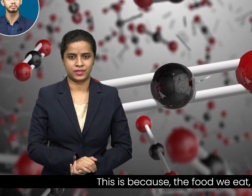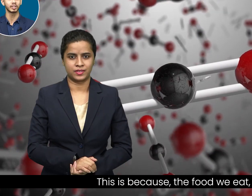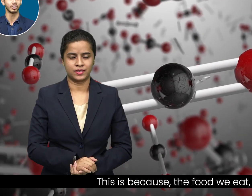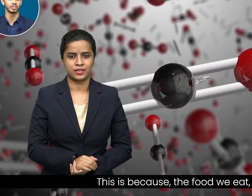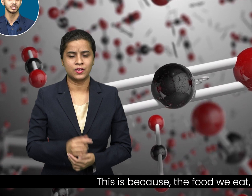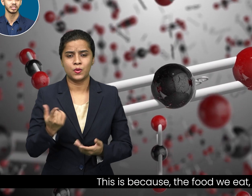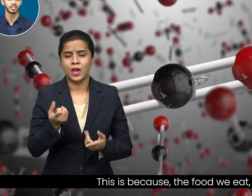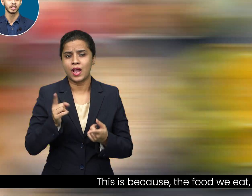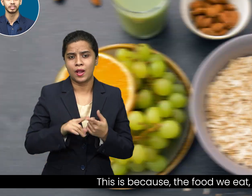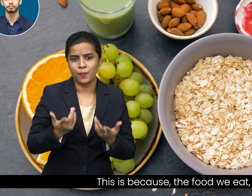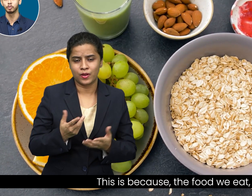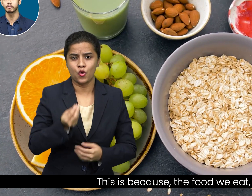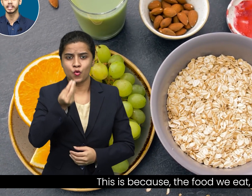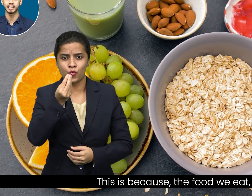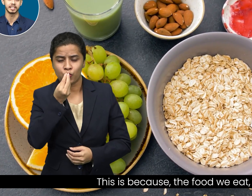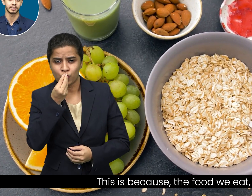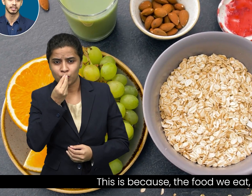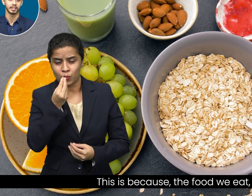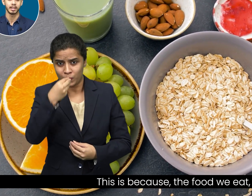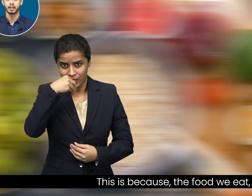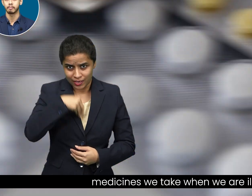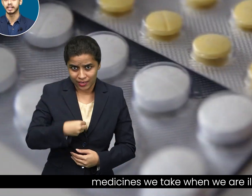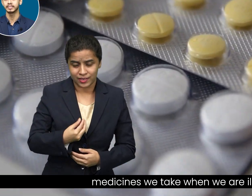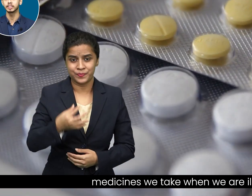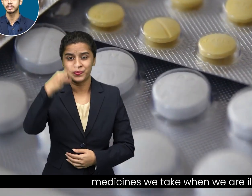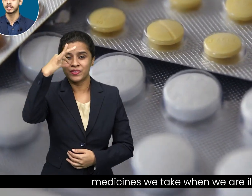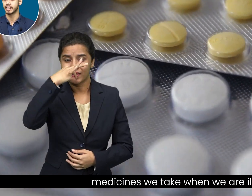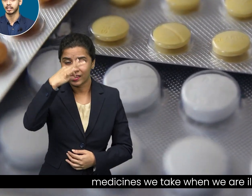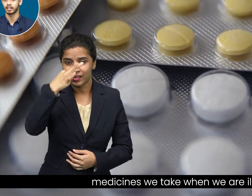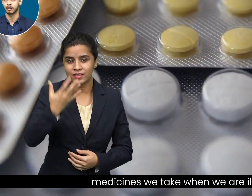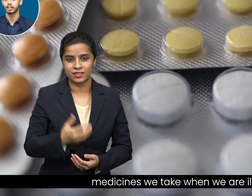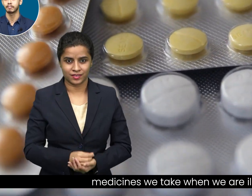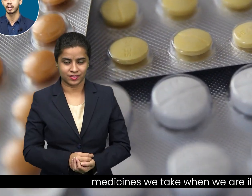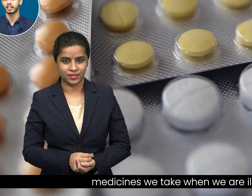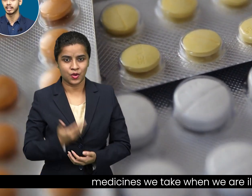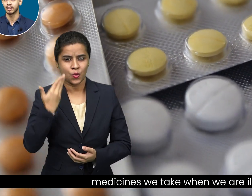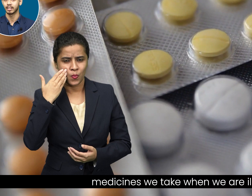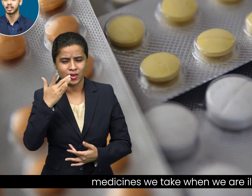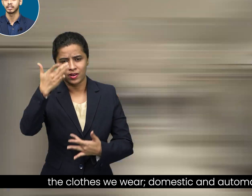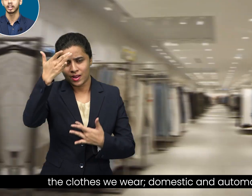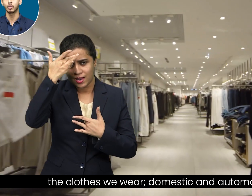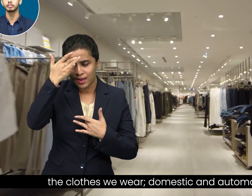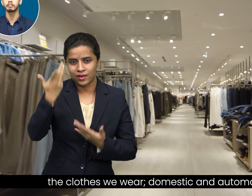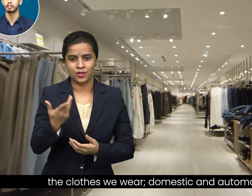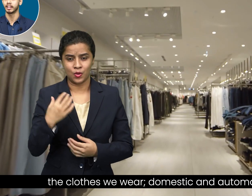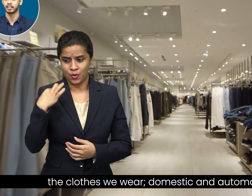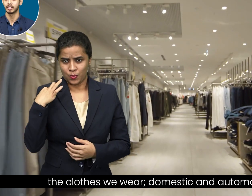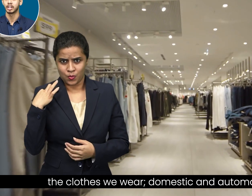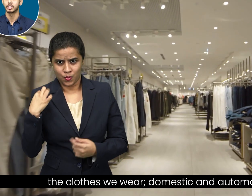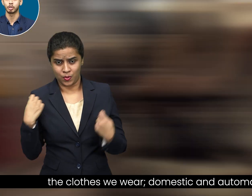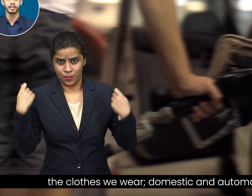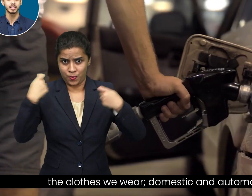This is because the food we eat, medicines we take when we are ill, the clothes we